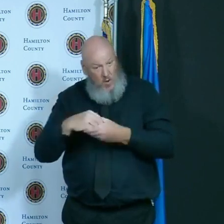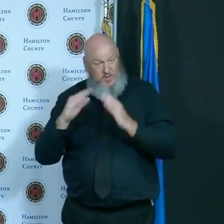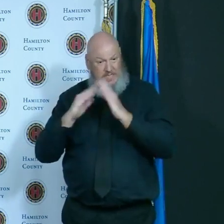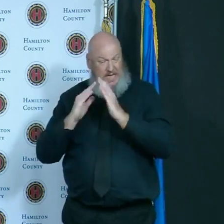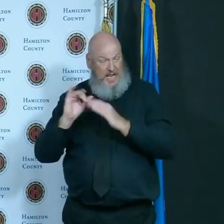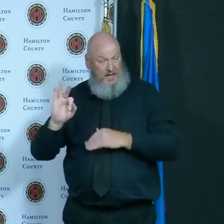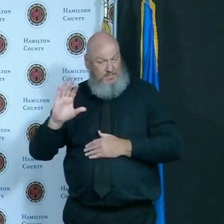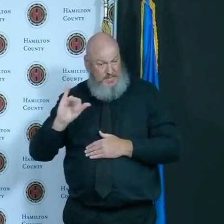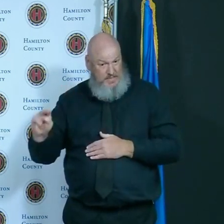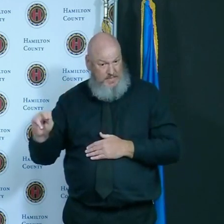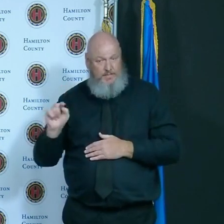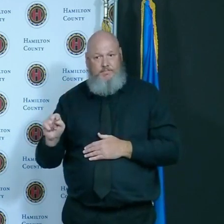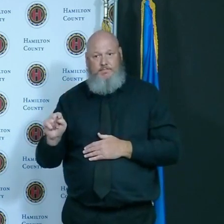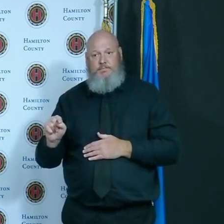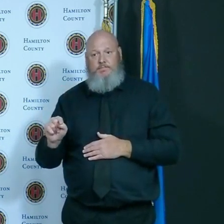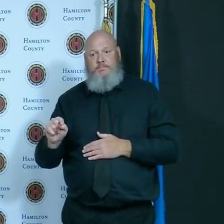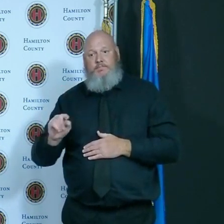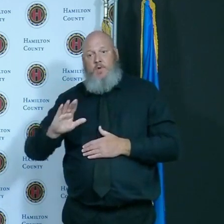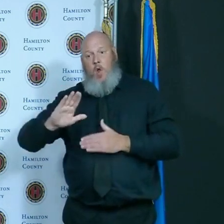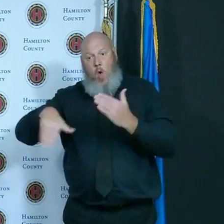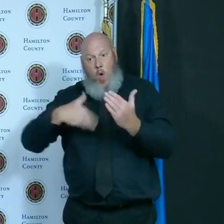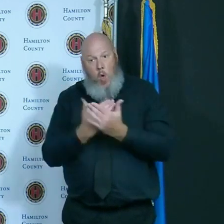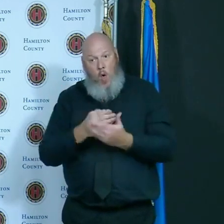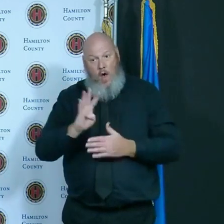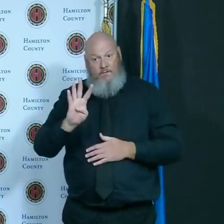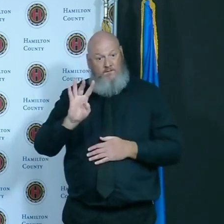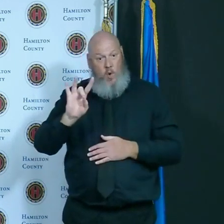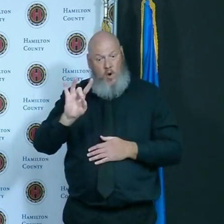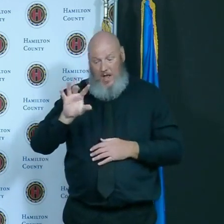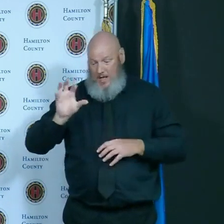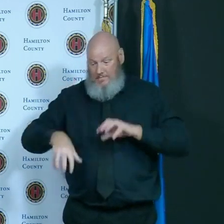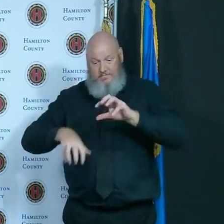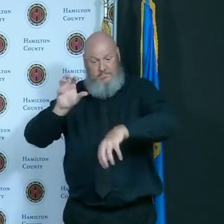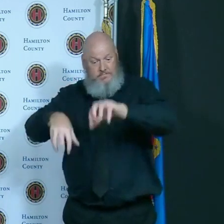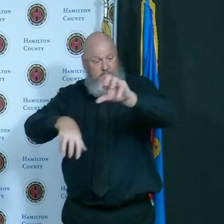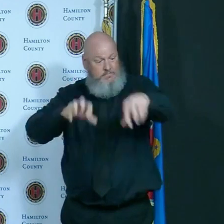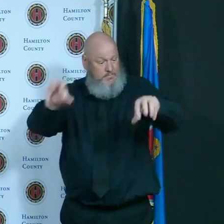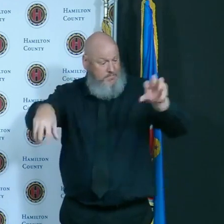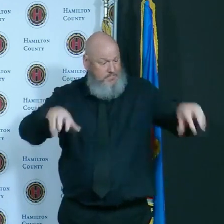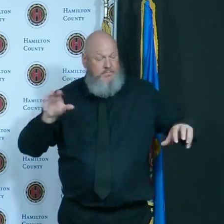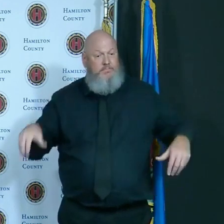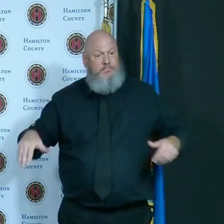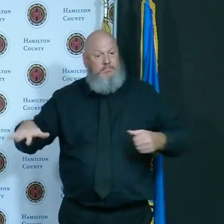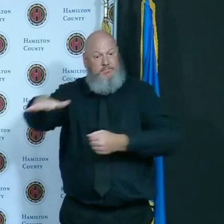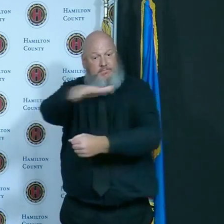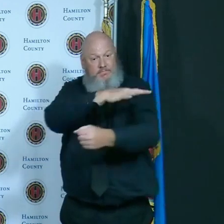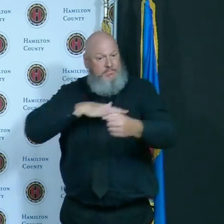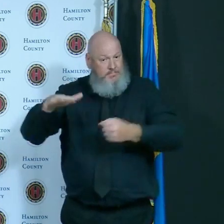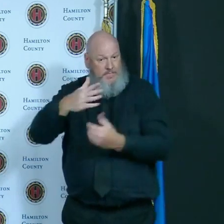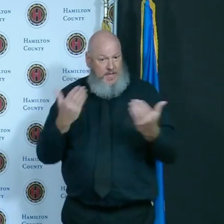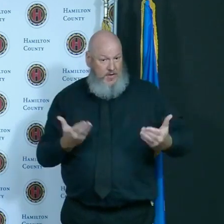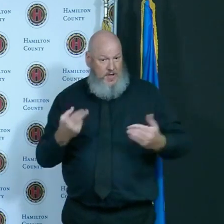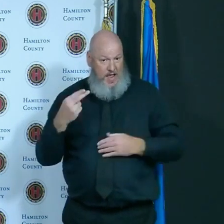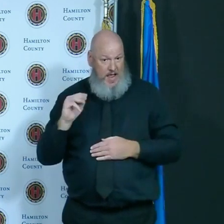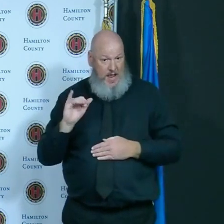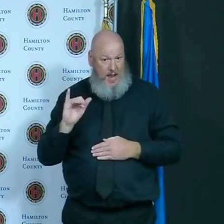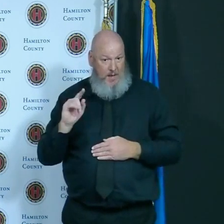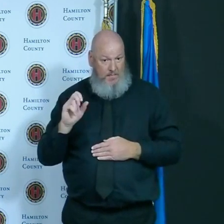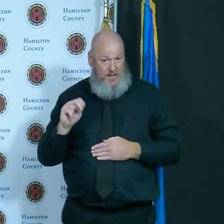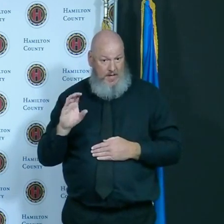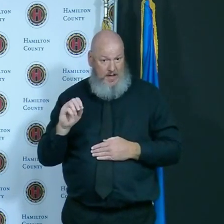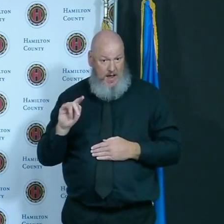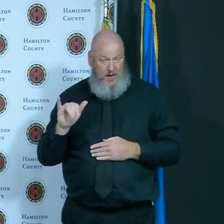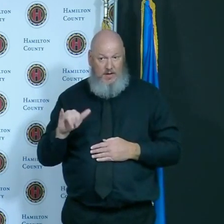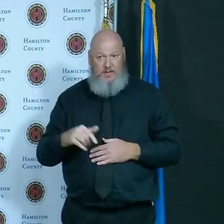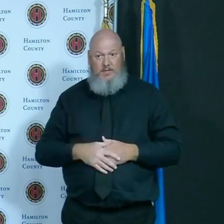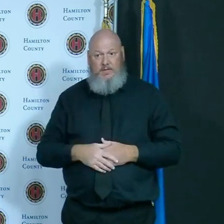also outside the city. Okay, thank you. And then one other question, the resolution, there was 4 priorities that you